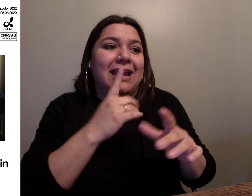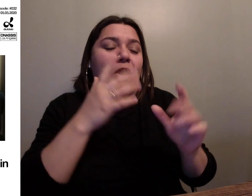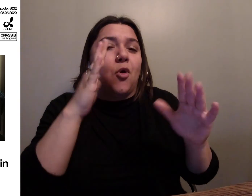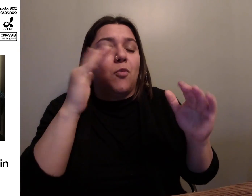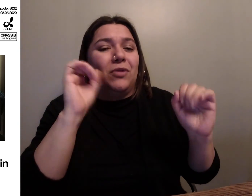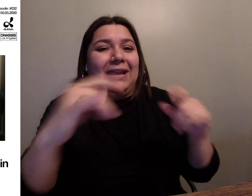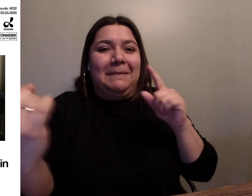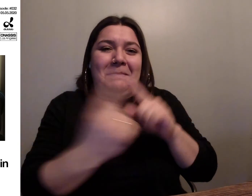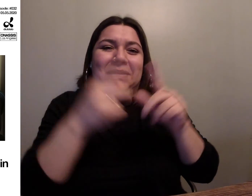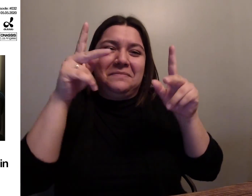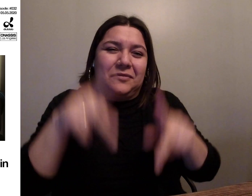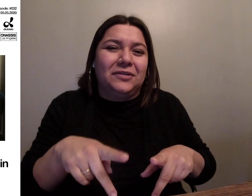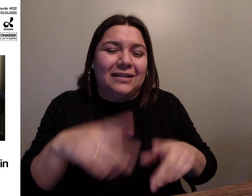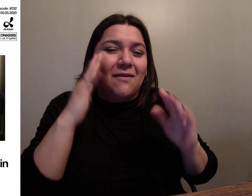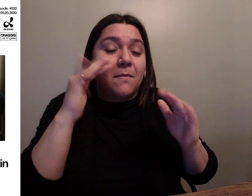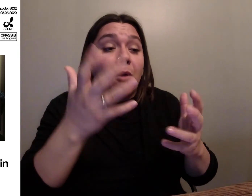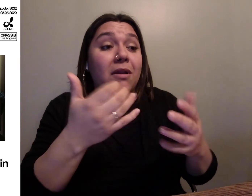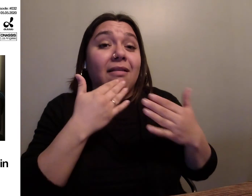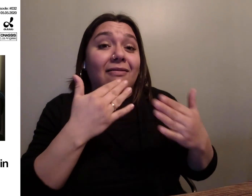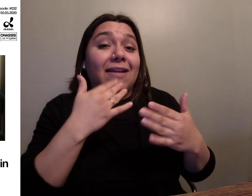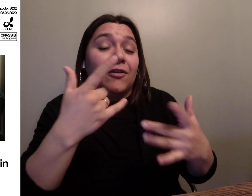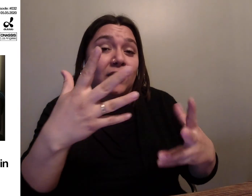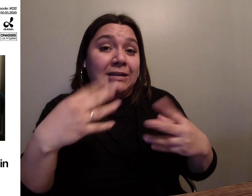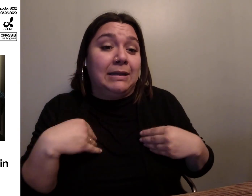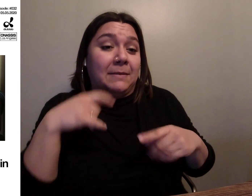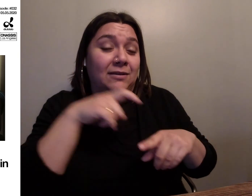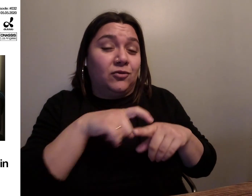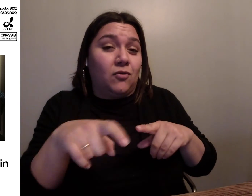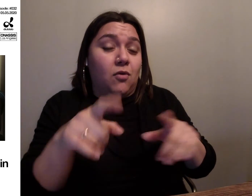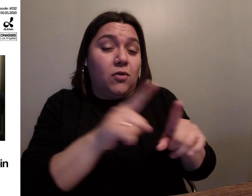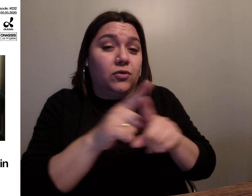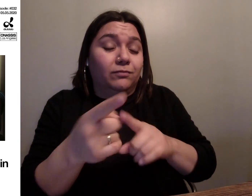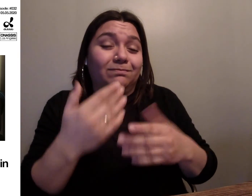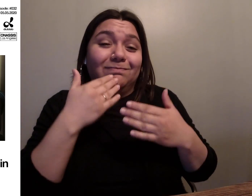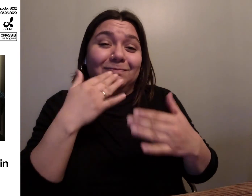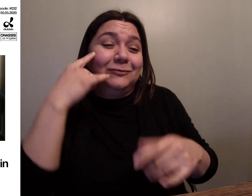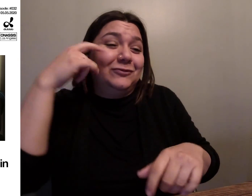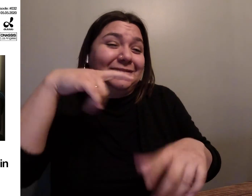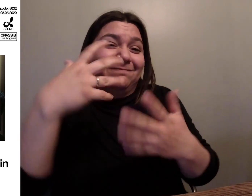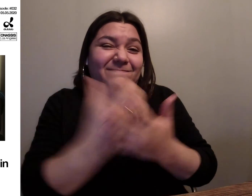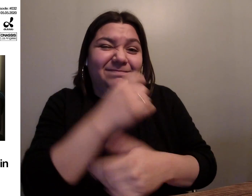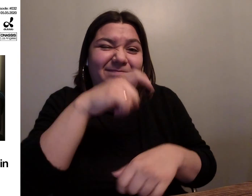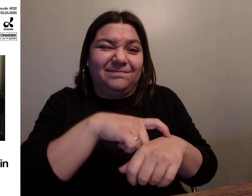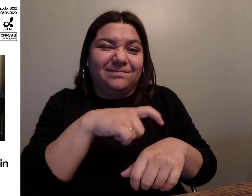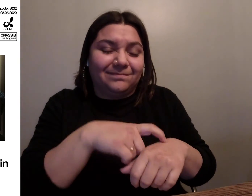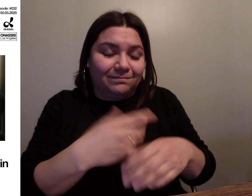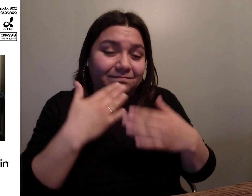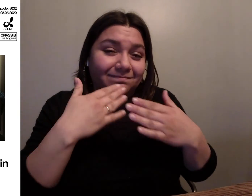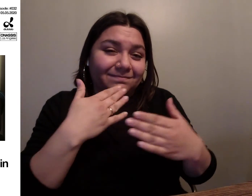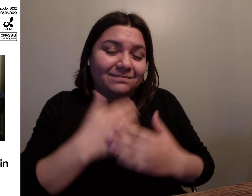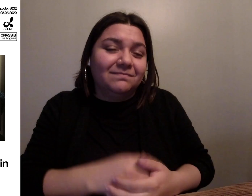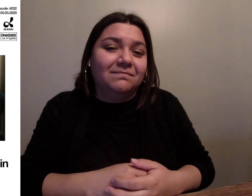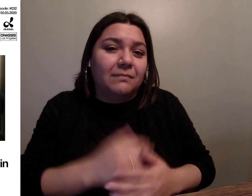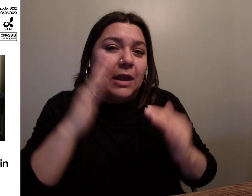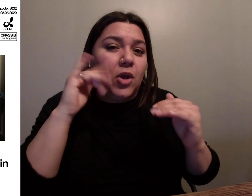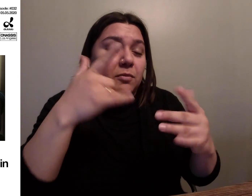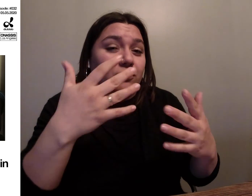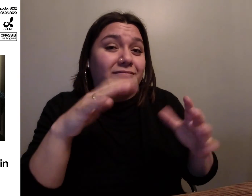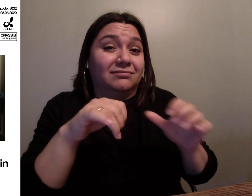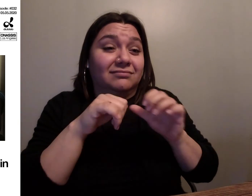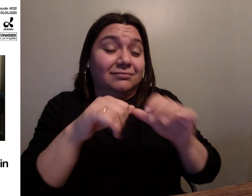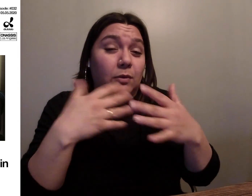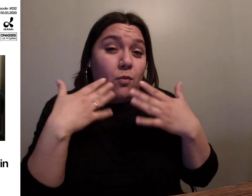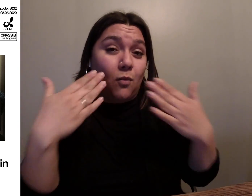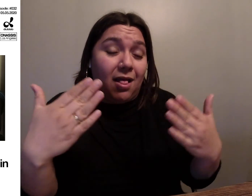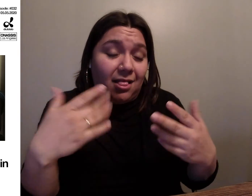and that our paths cross before long. You too, Paul, and it's been a great pleasure. Thank you.